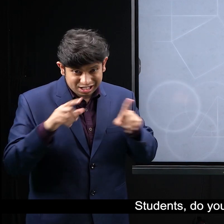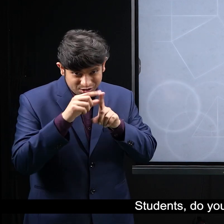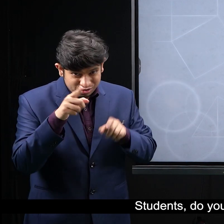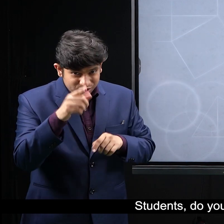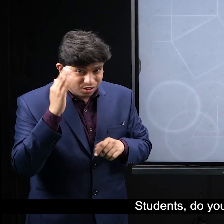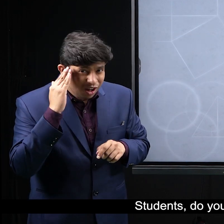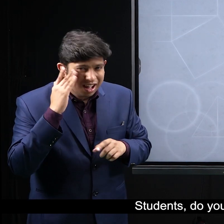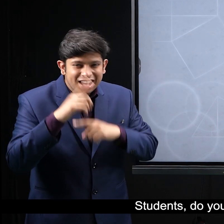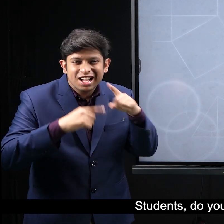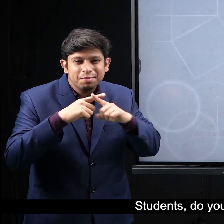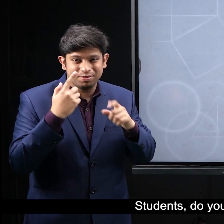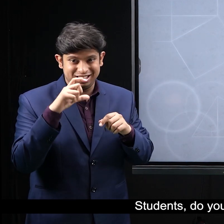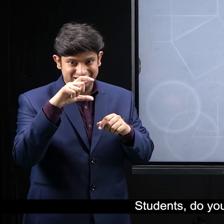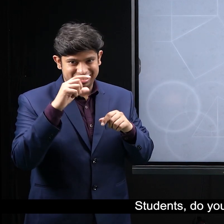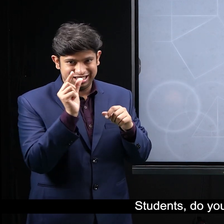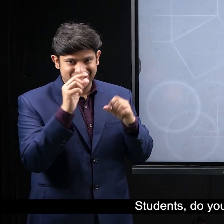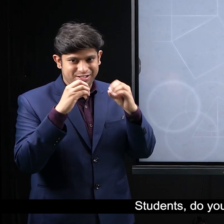Students, do you know about a cubic polynomial?